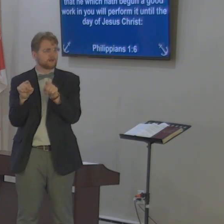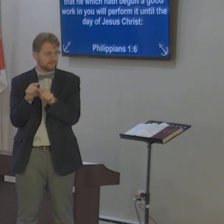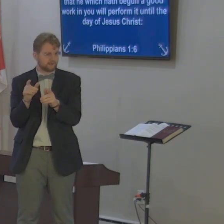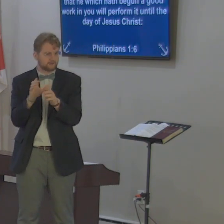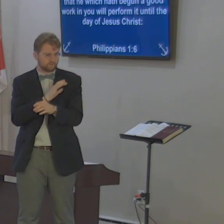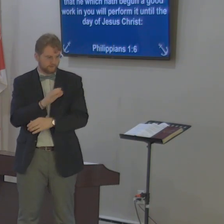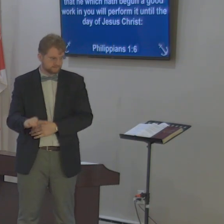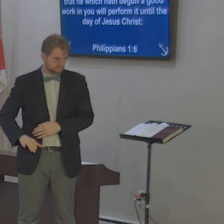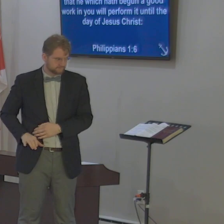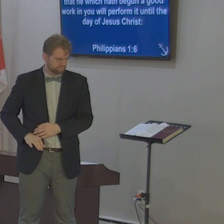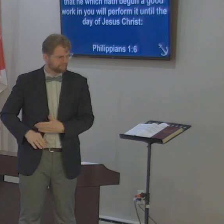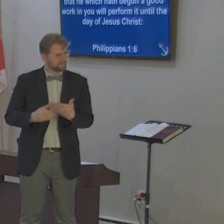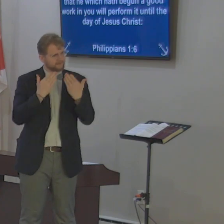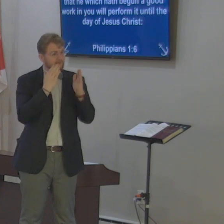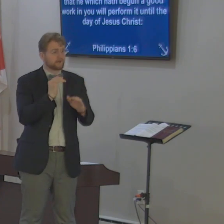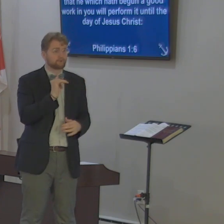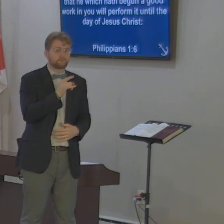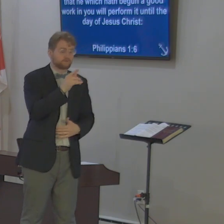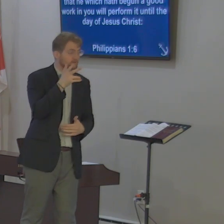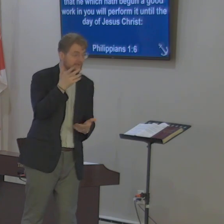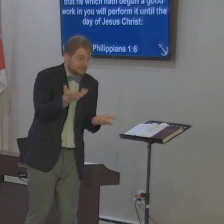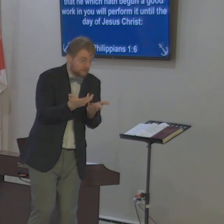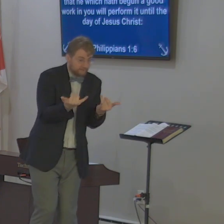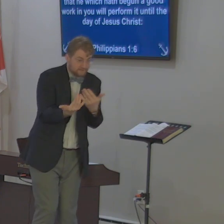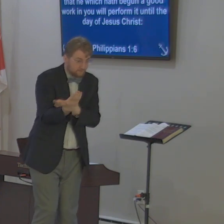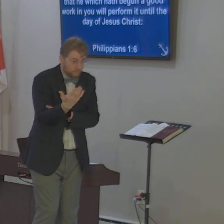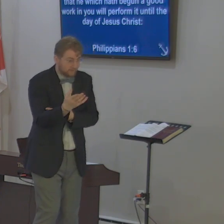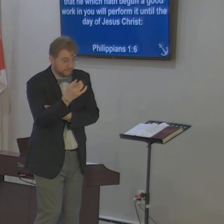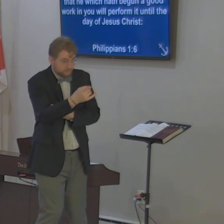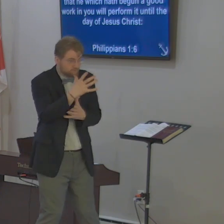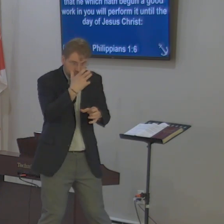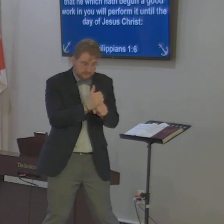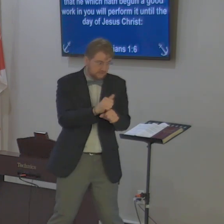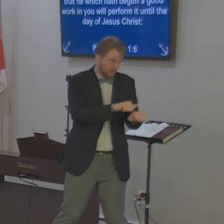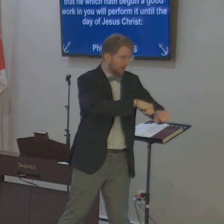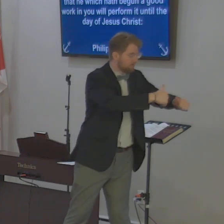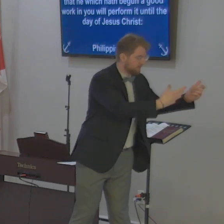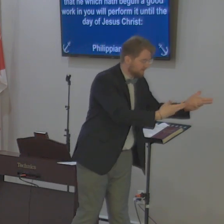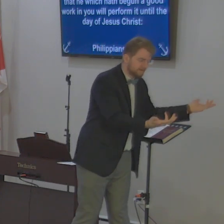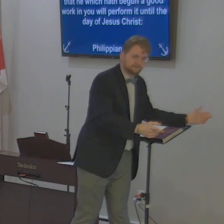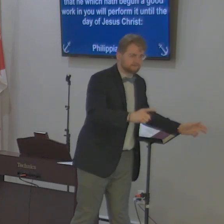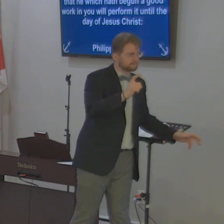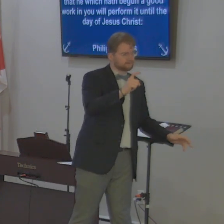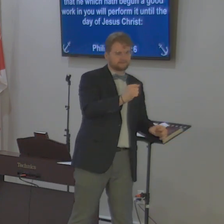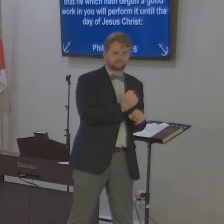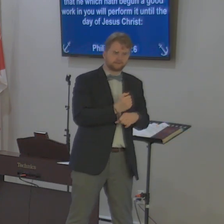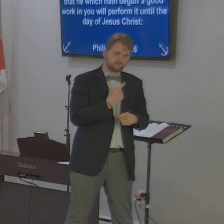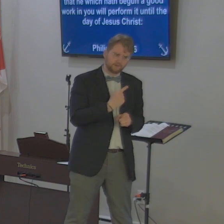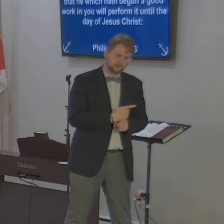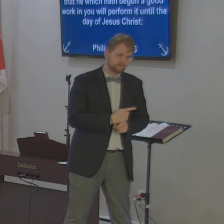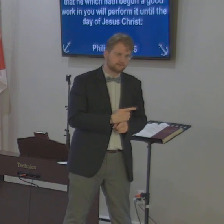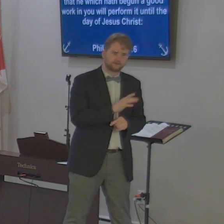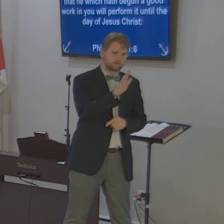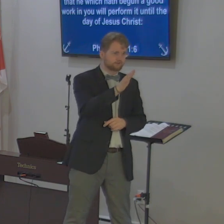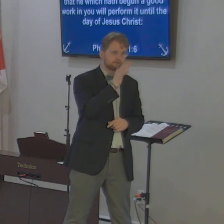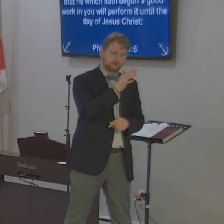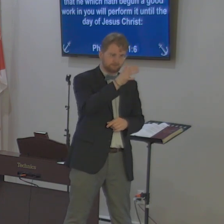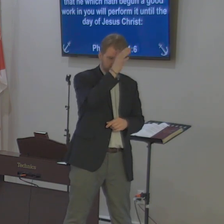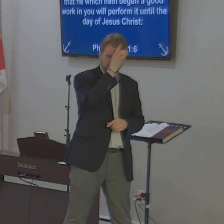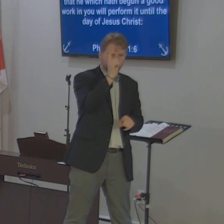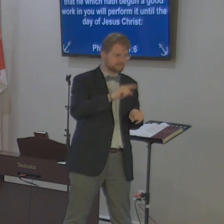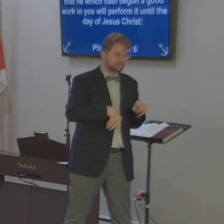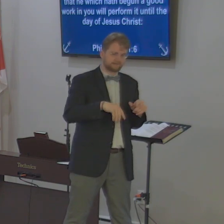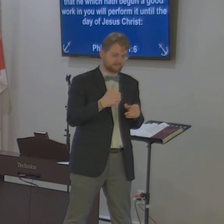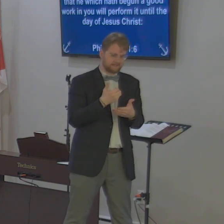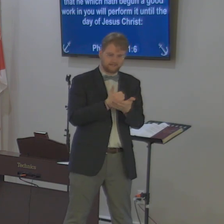you're here this morning, and I said it already, but if you're trusting in anything but Jesus Christ, you got to get it right. Your mom and dad can't get you to heaven. Your